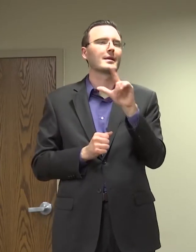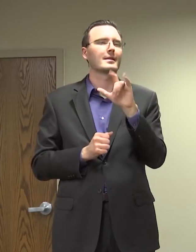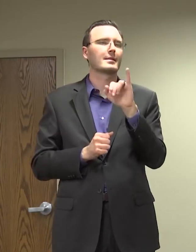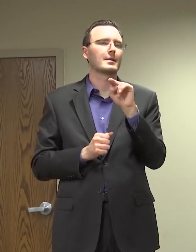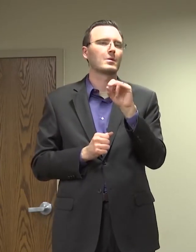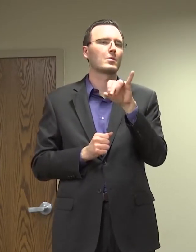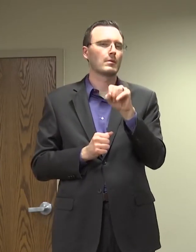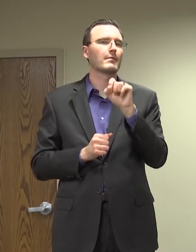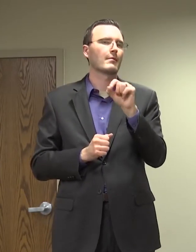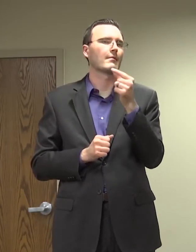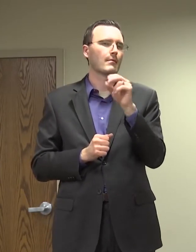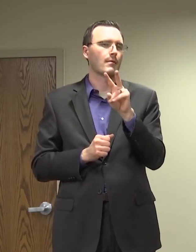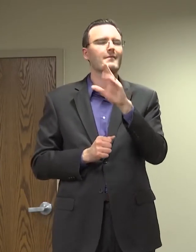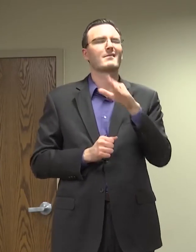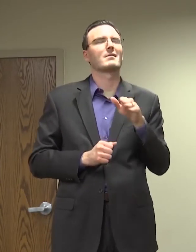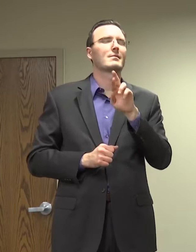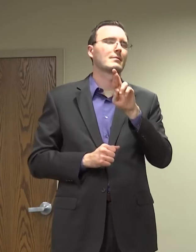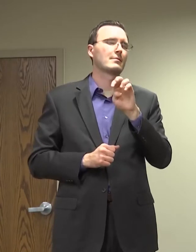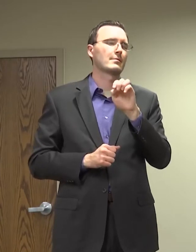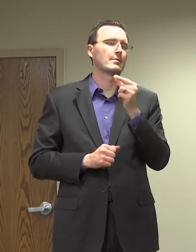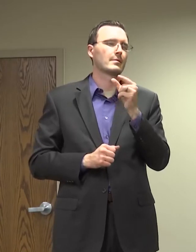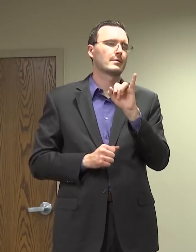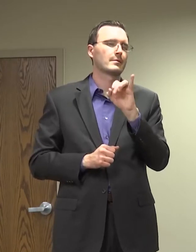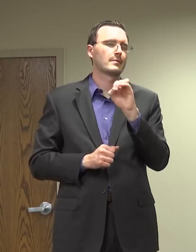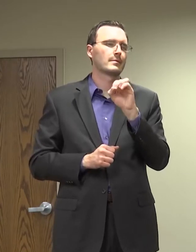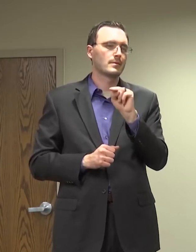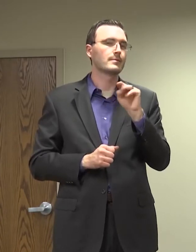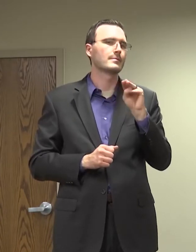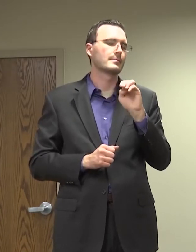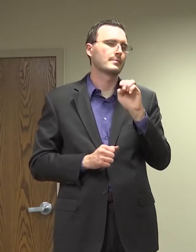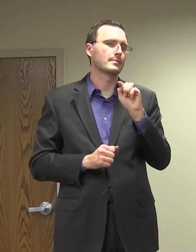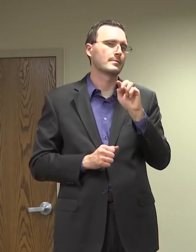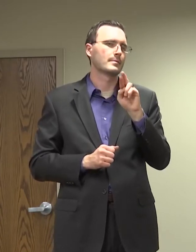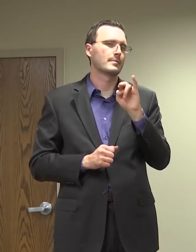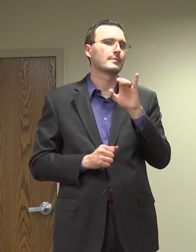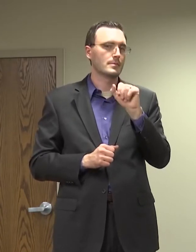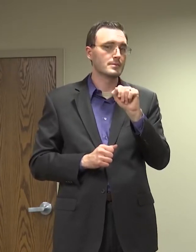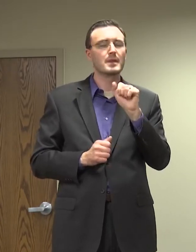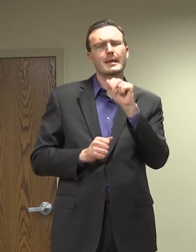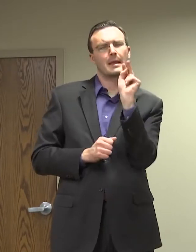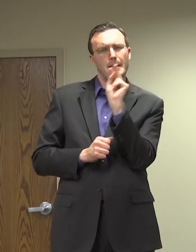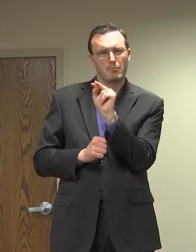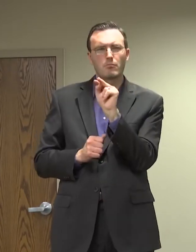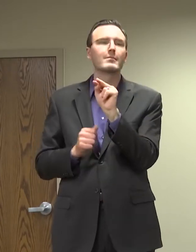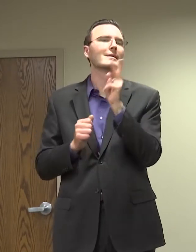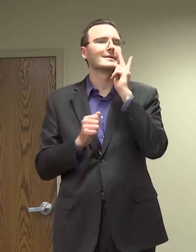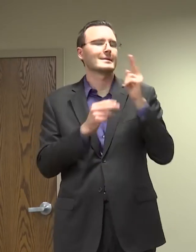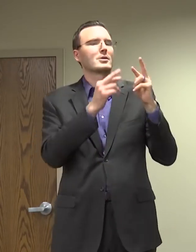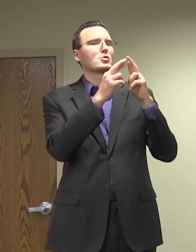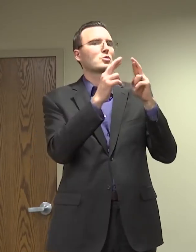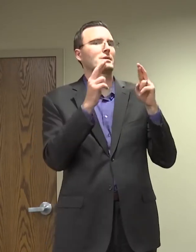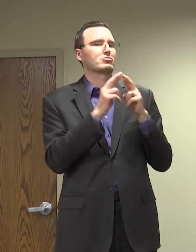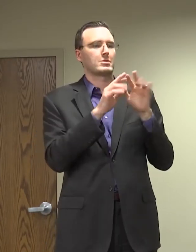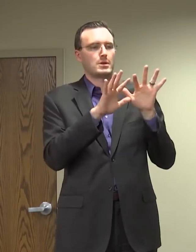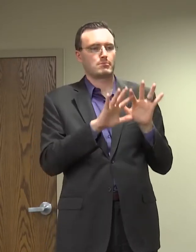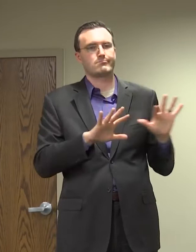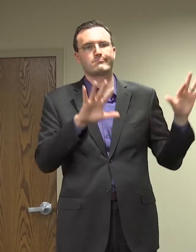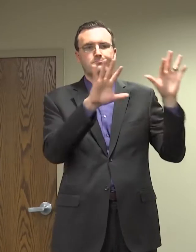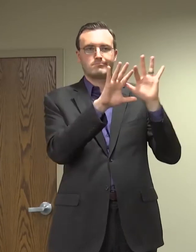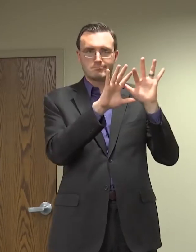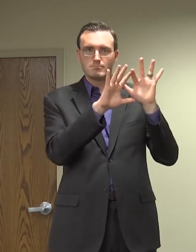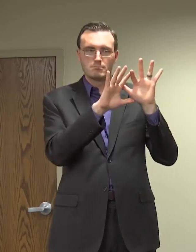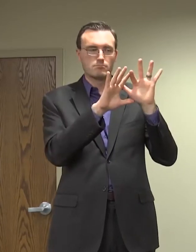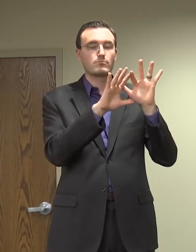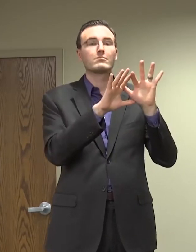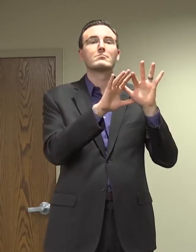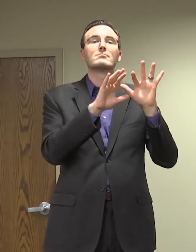dph.illinois.gov/region metrics. And I know you can take a look also at county level metrics, but the region metrics are these parts that are going as we